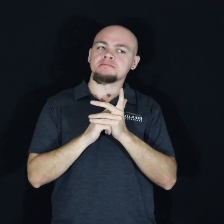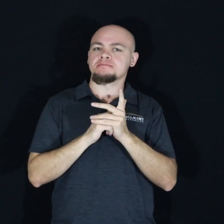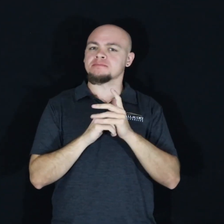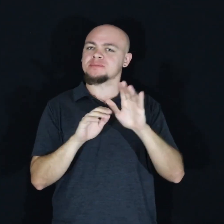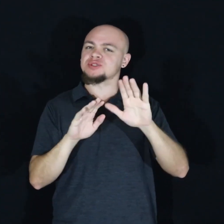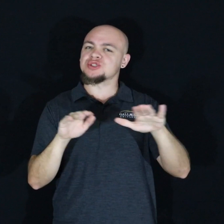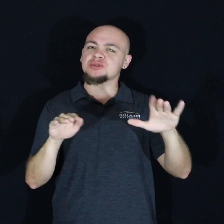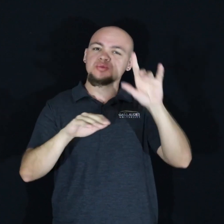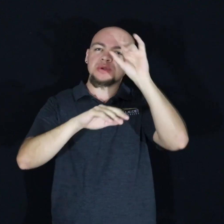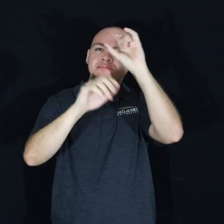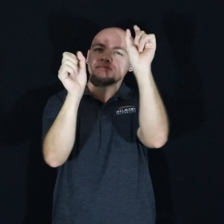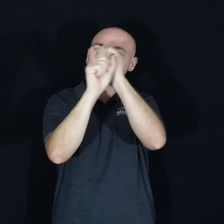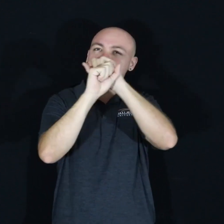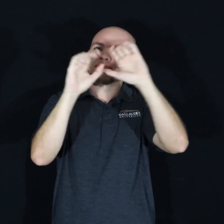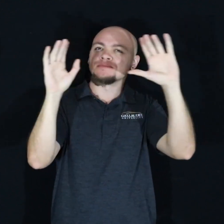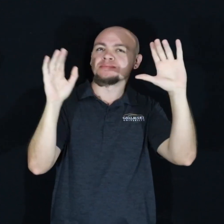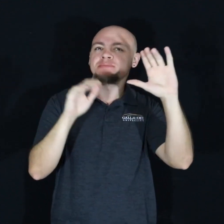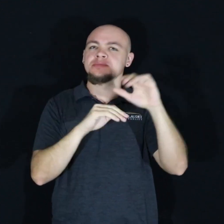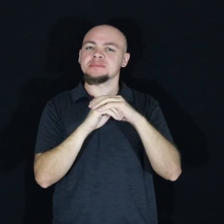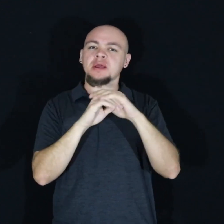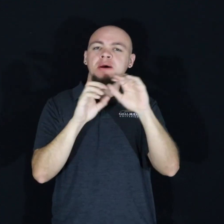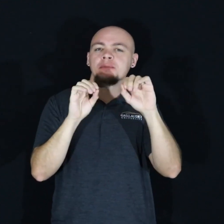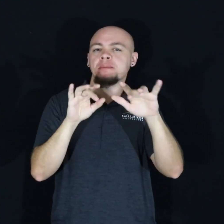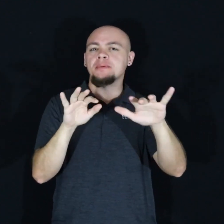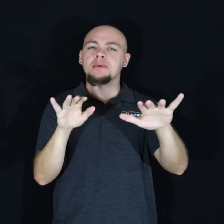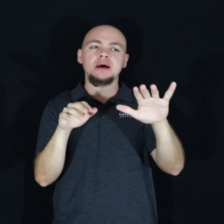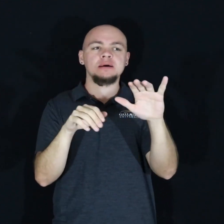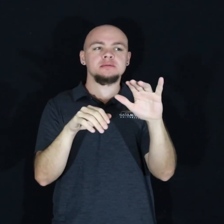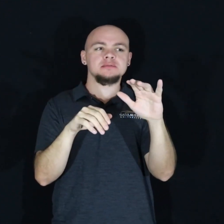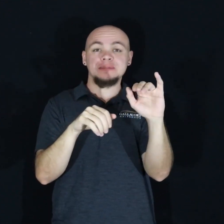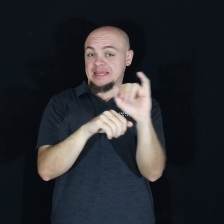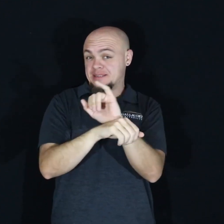children's fantasy, spectacular industrial complex.